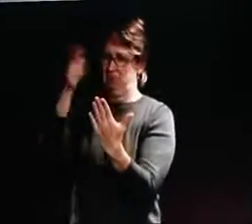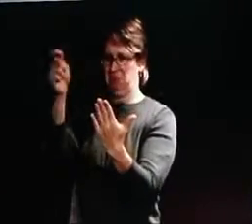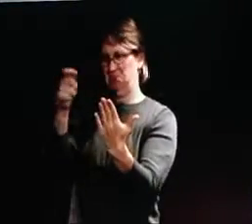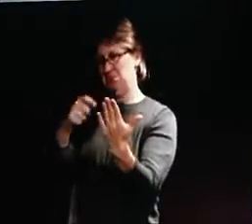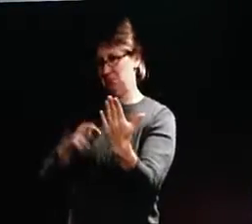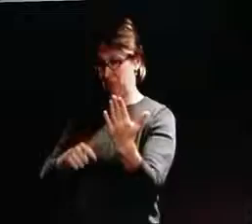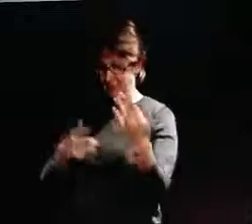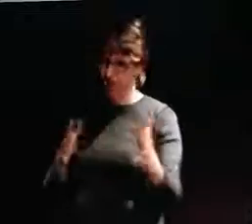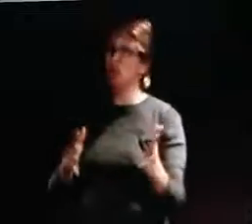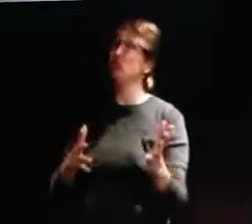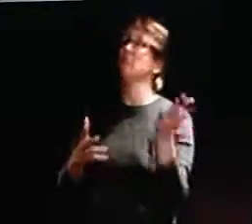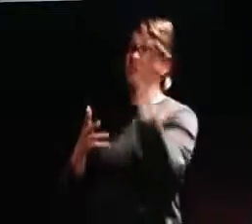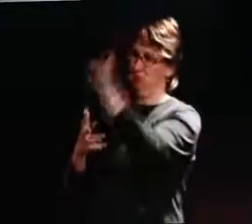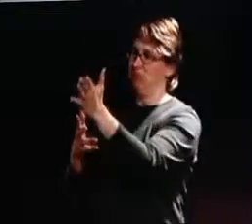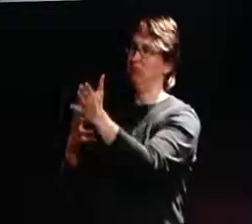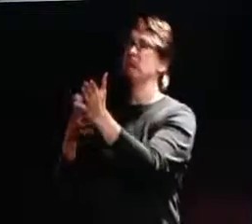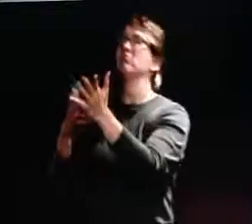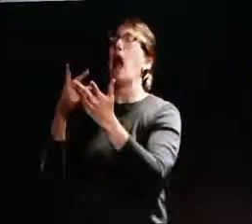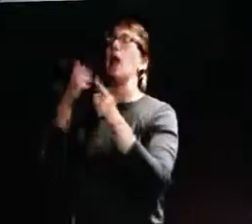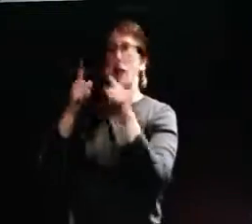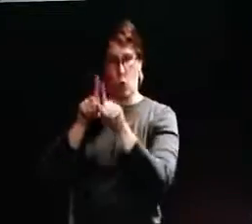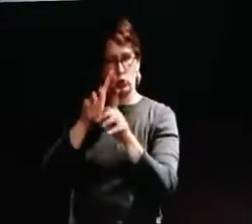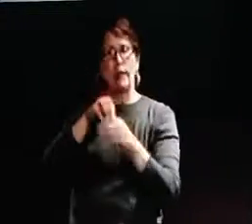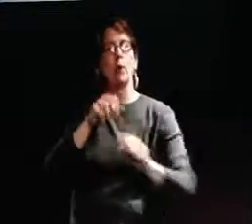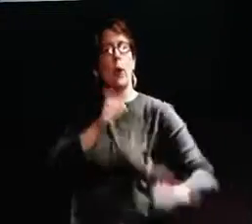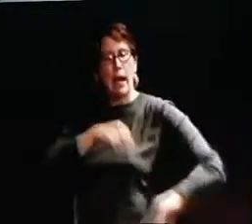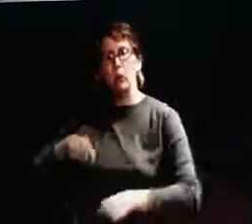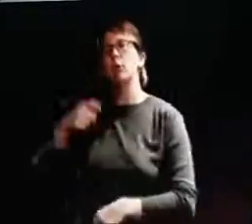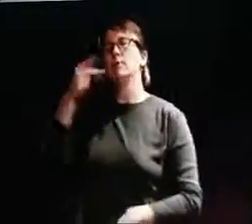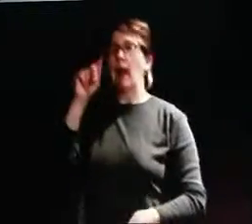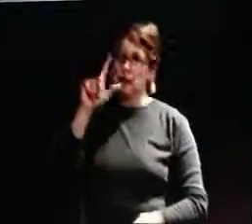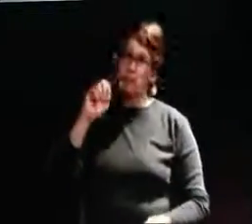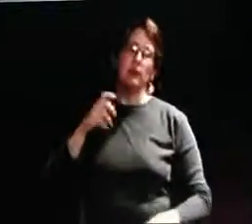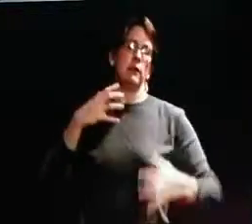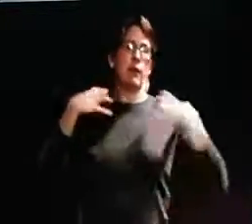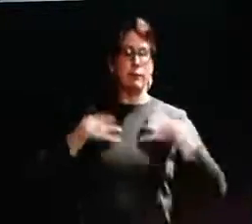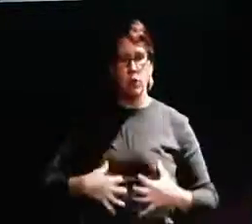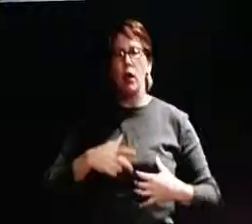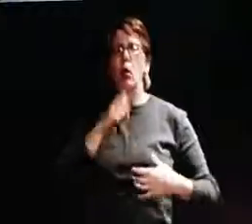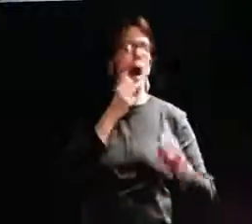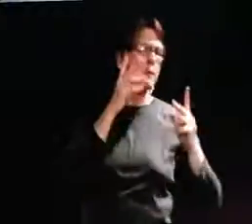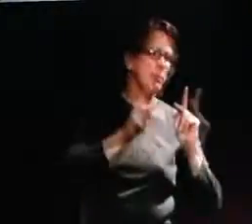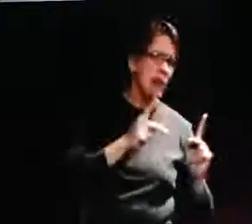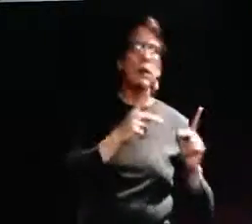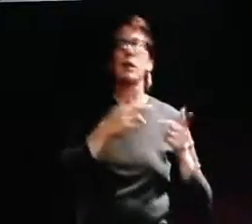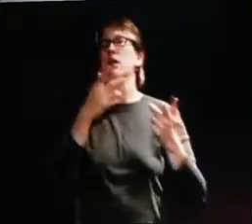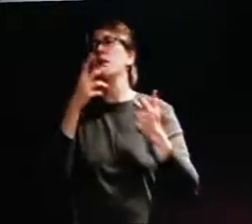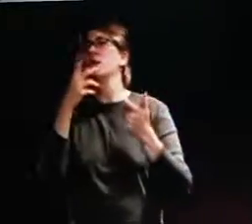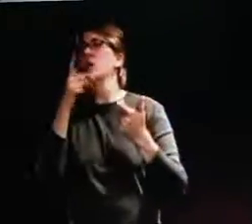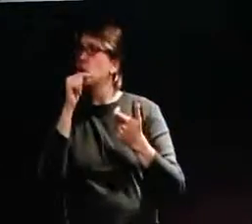with different meal options for breakfast, lunch, and dinners. And as a traveler, you can select what it is you'd like to eat, give them the